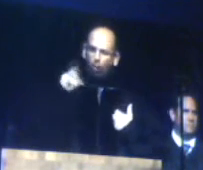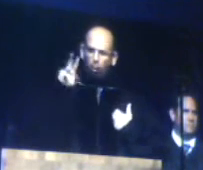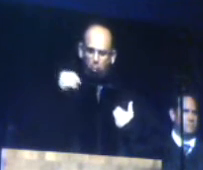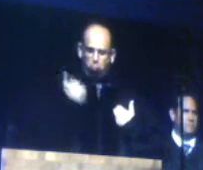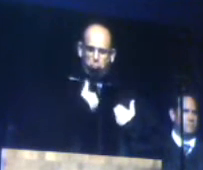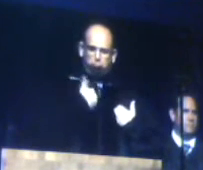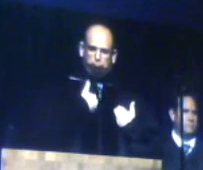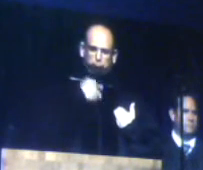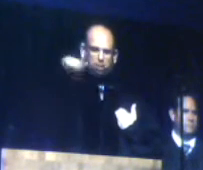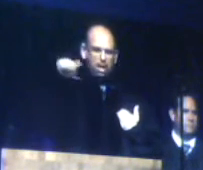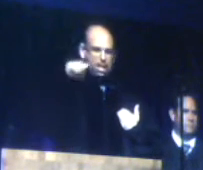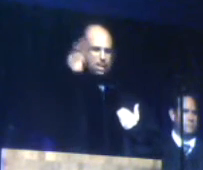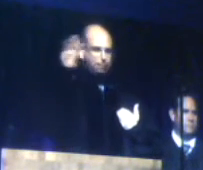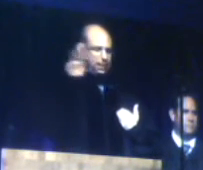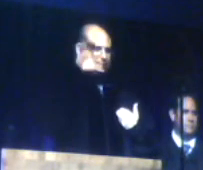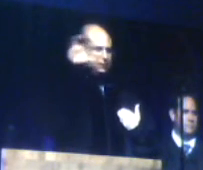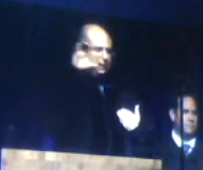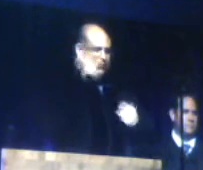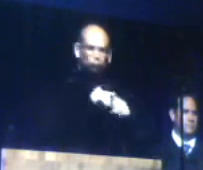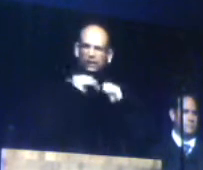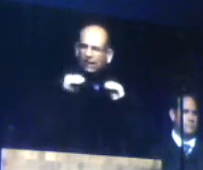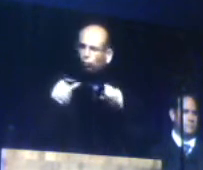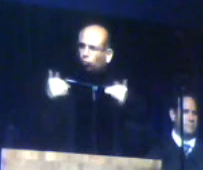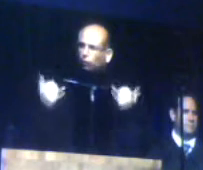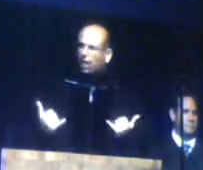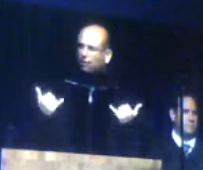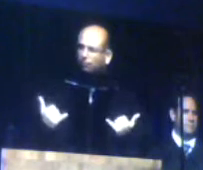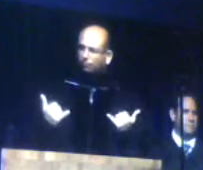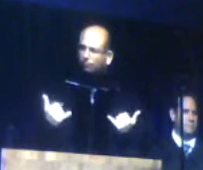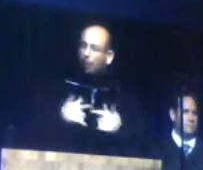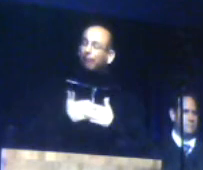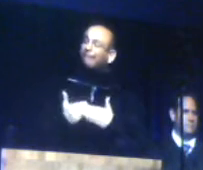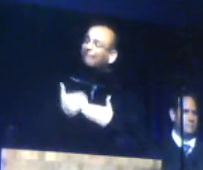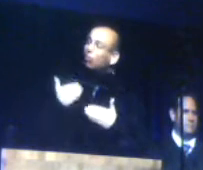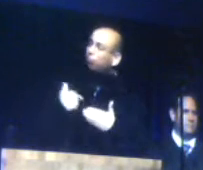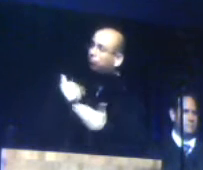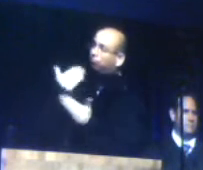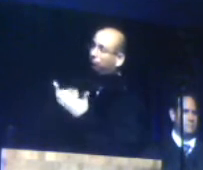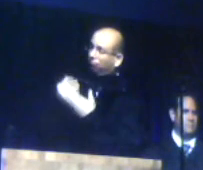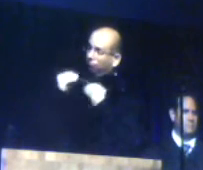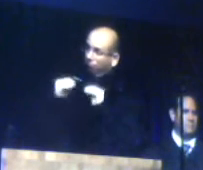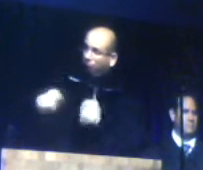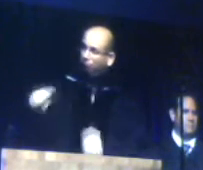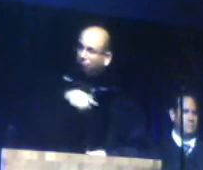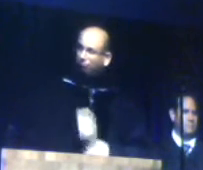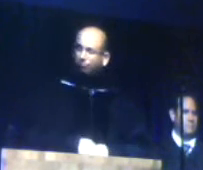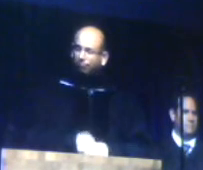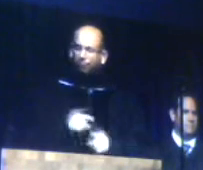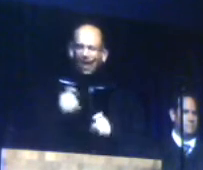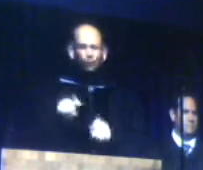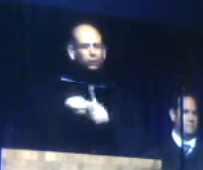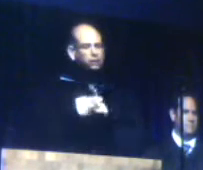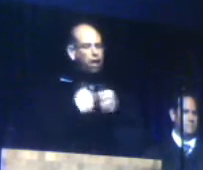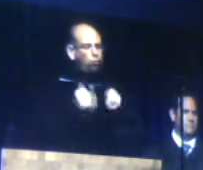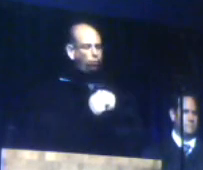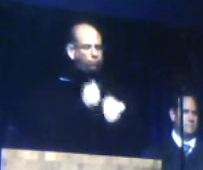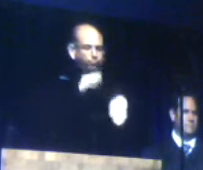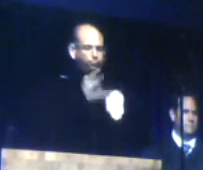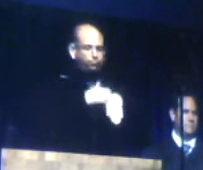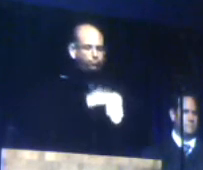In fact, I have my own list of ABCs that I would like to teach you today. But before that, I have to start